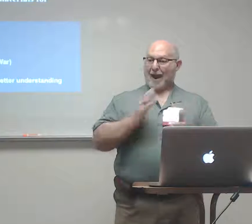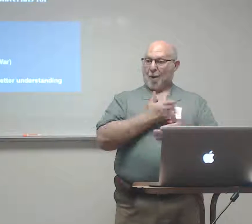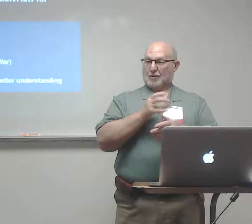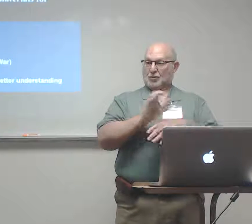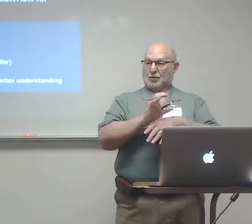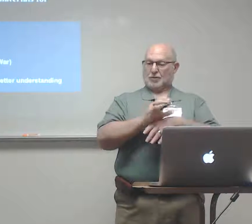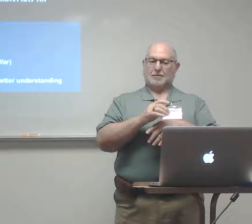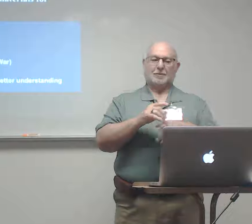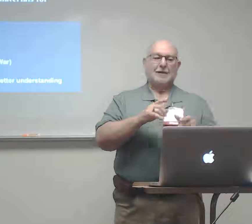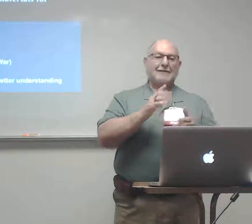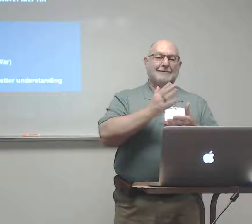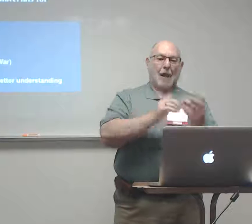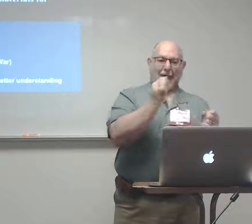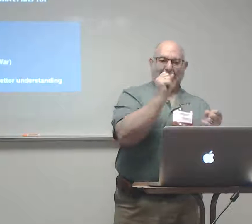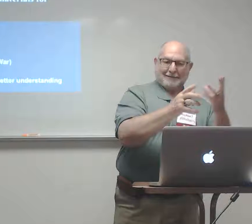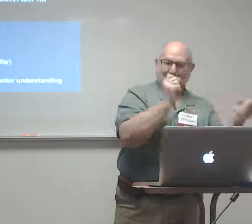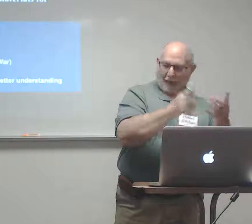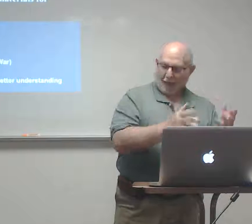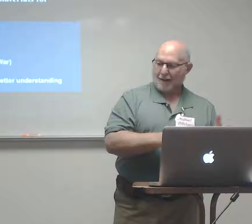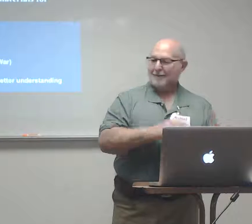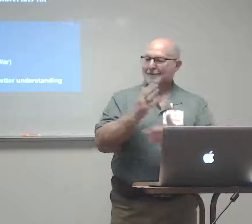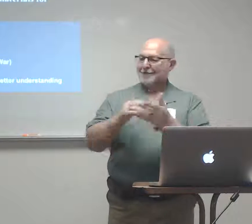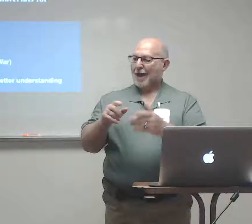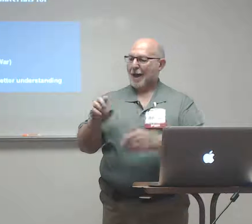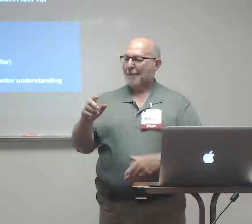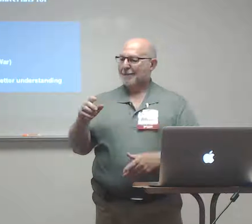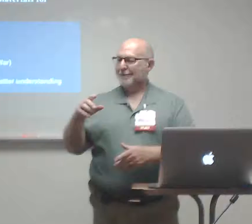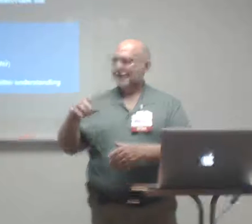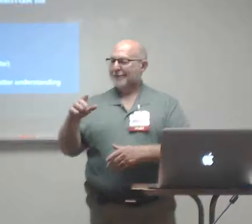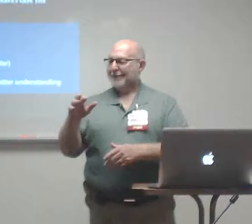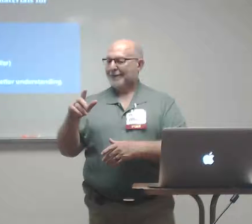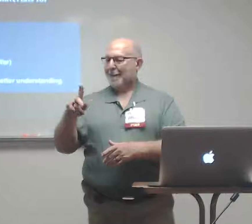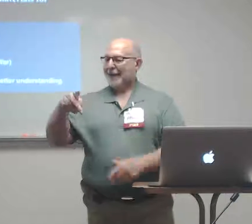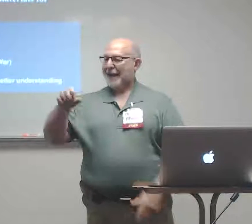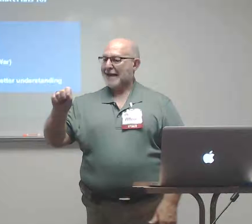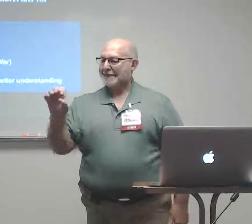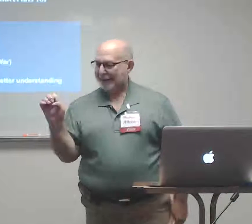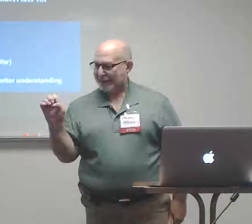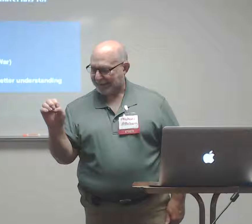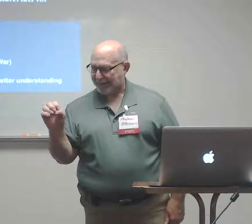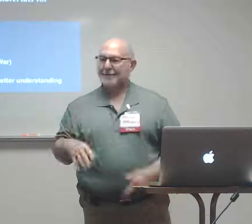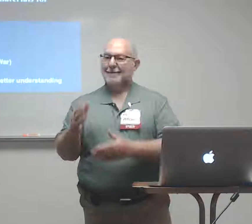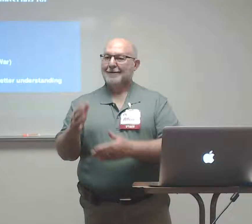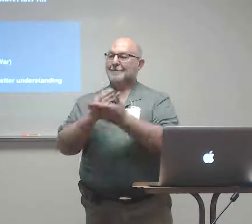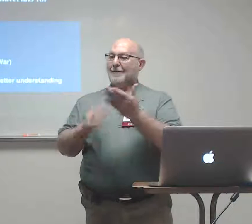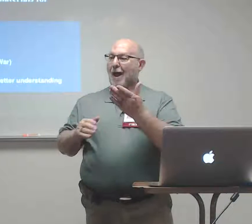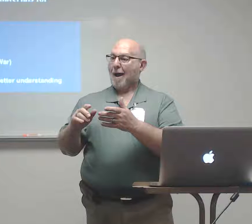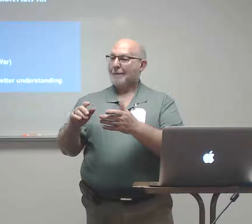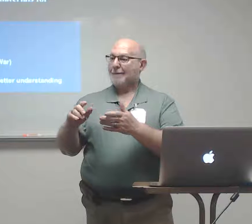our church, some SL, some PSE, some